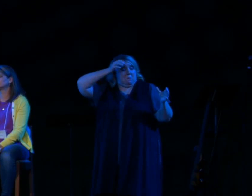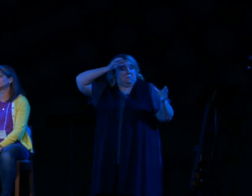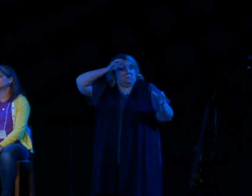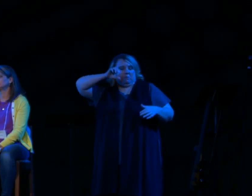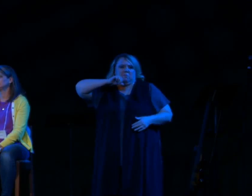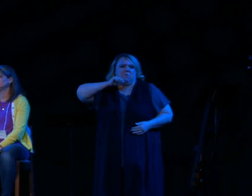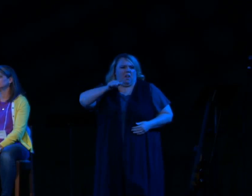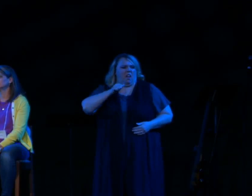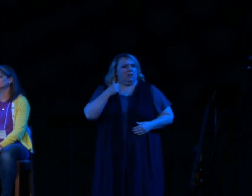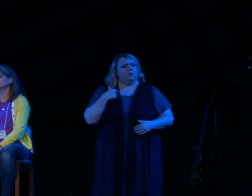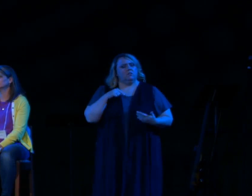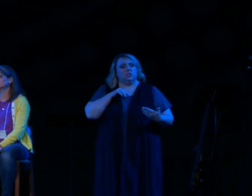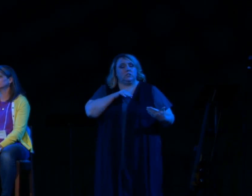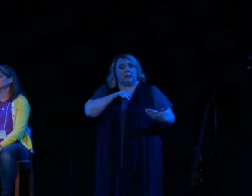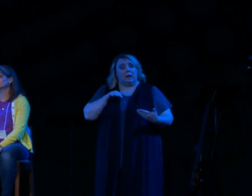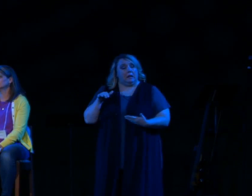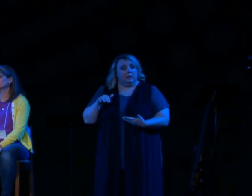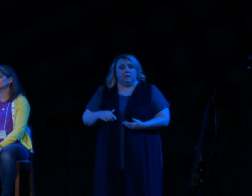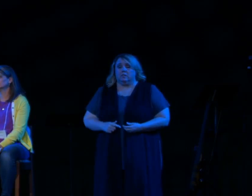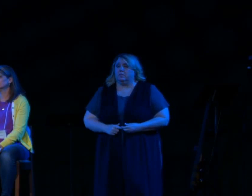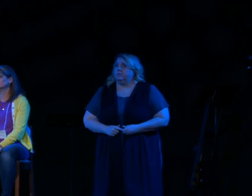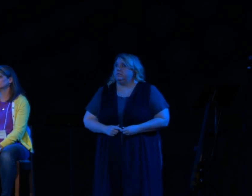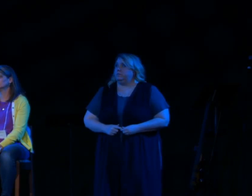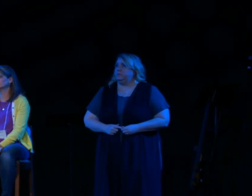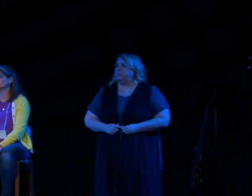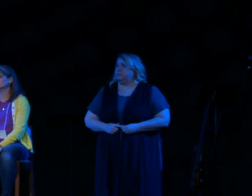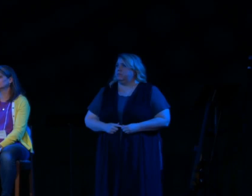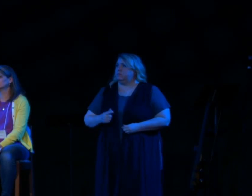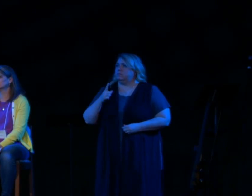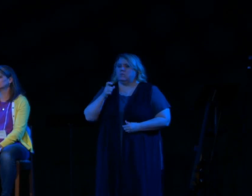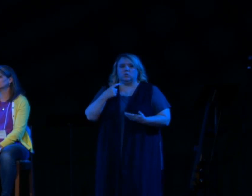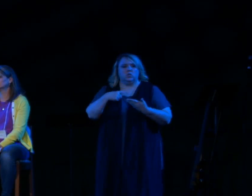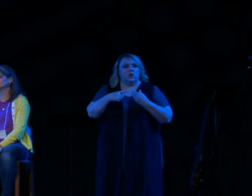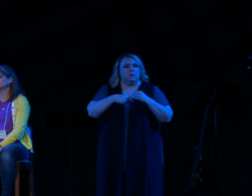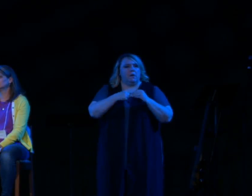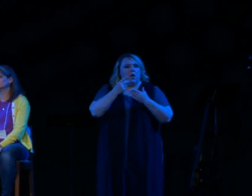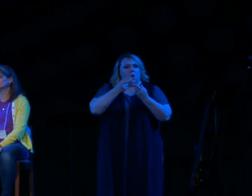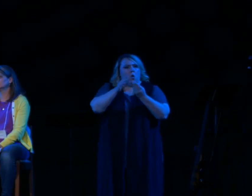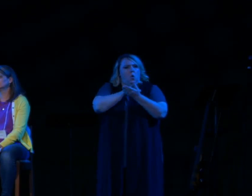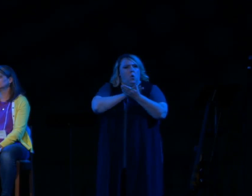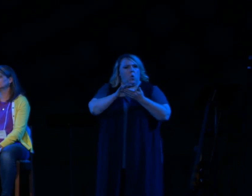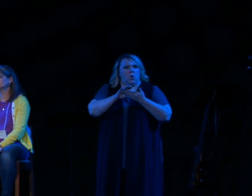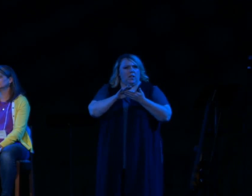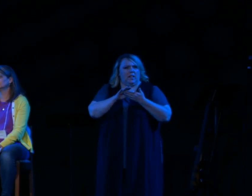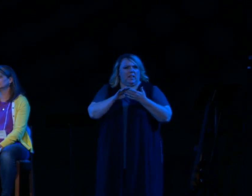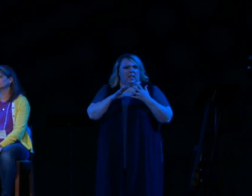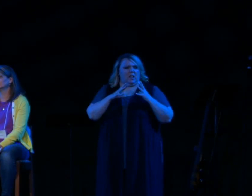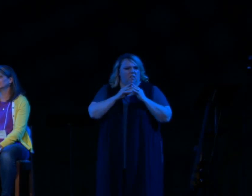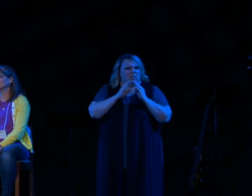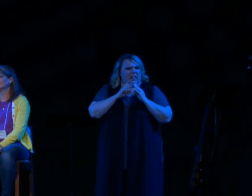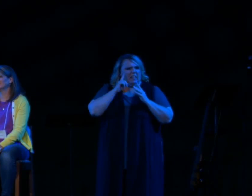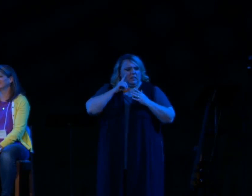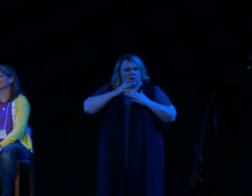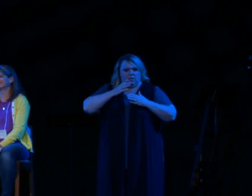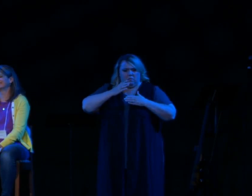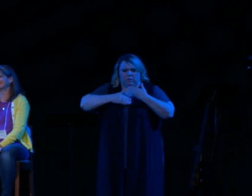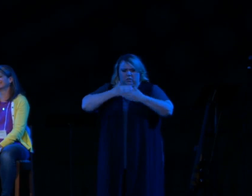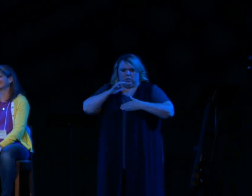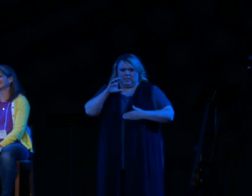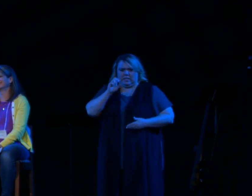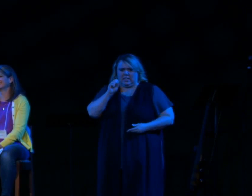it. And I was supposed to talk about holy conferencing, but I think there's lots of procedural CSI stuff coming, so I